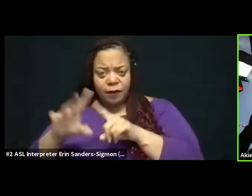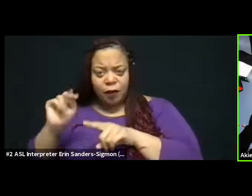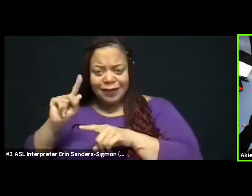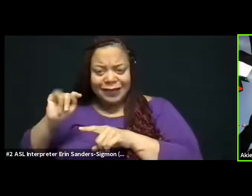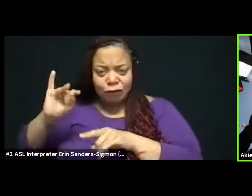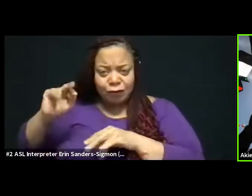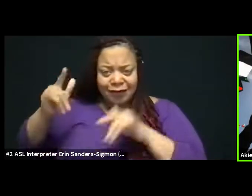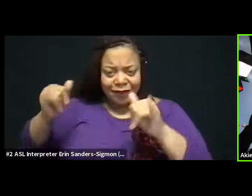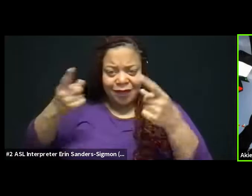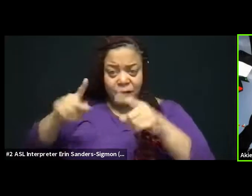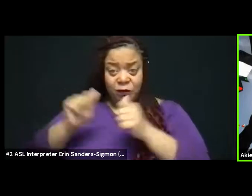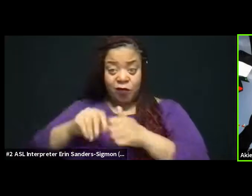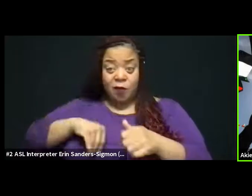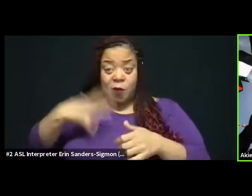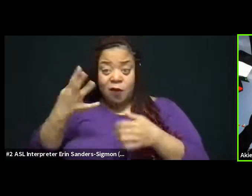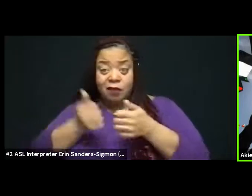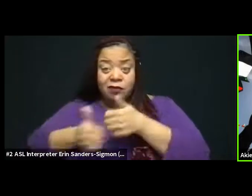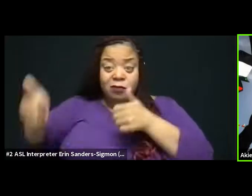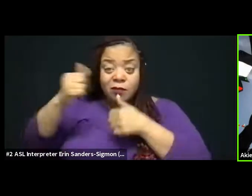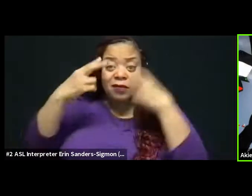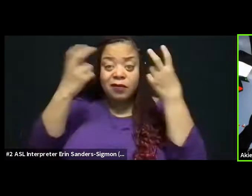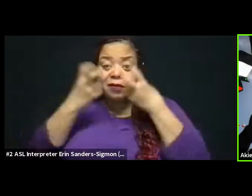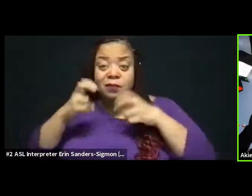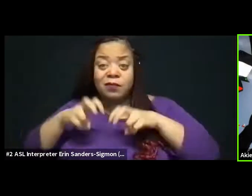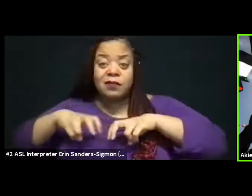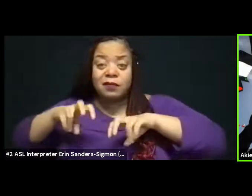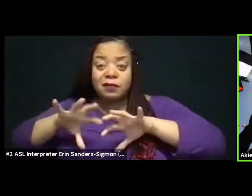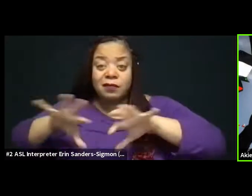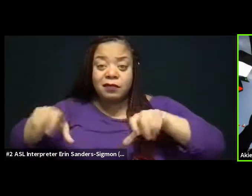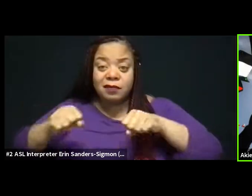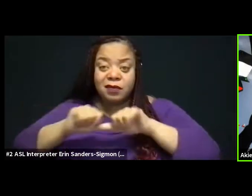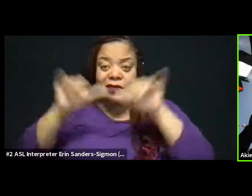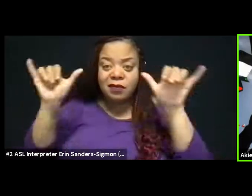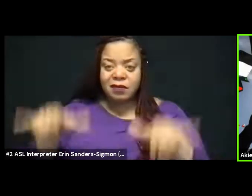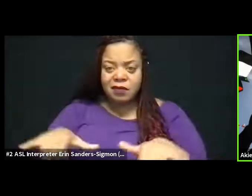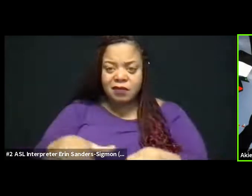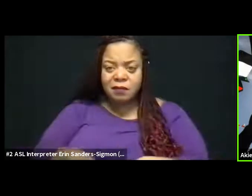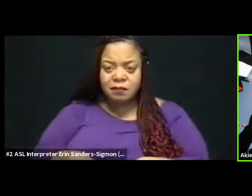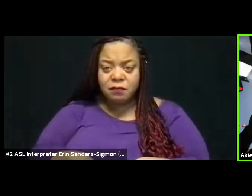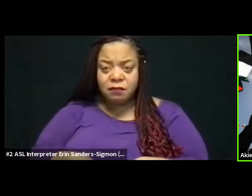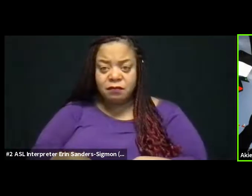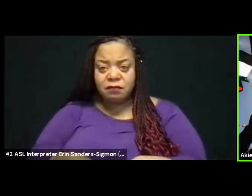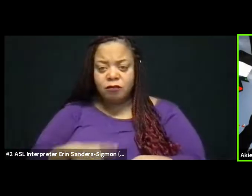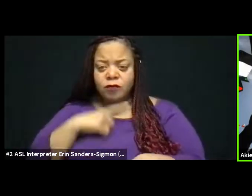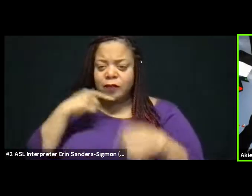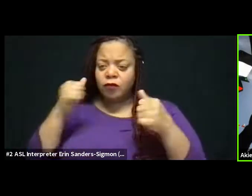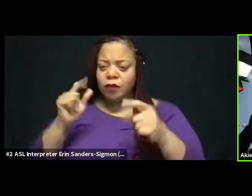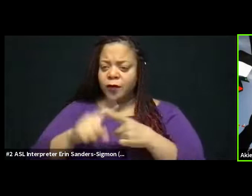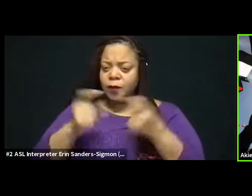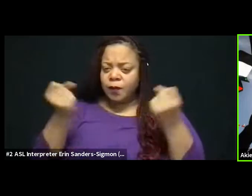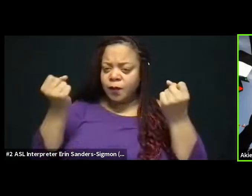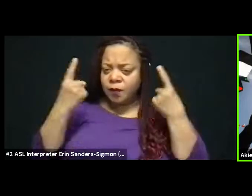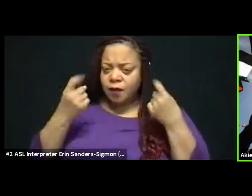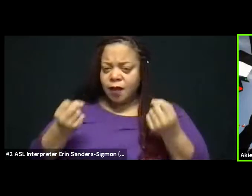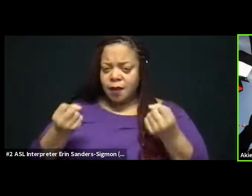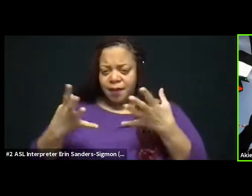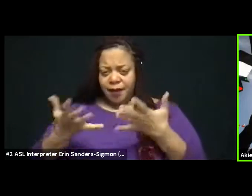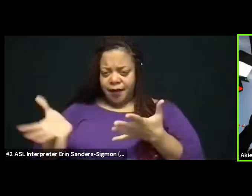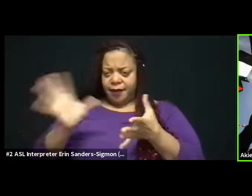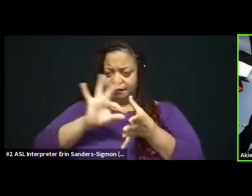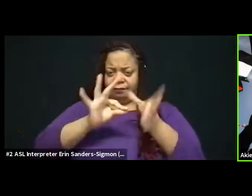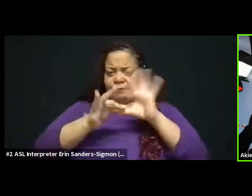industrial complex manifests in early childhood. And so we see a lot of this through compliance, control,